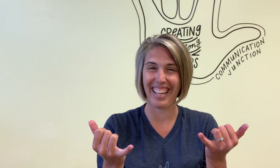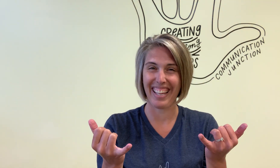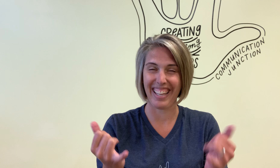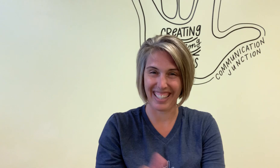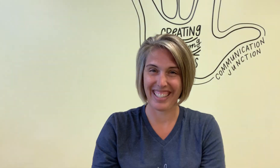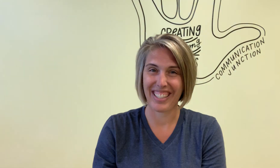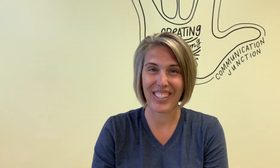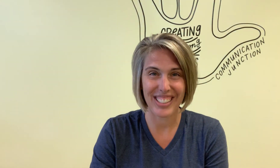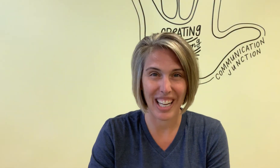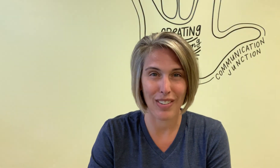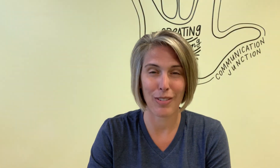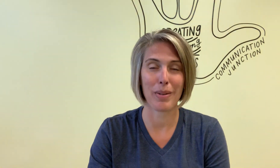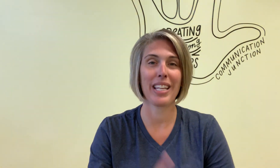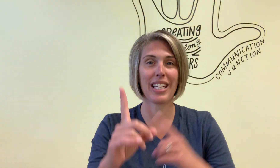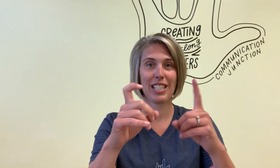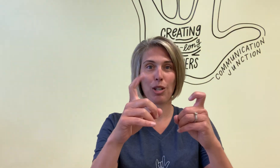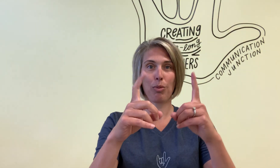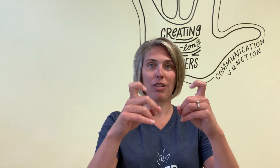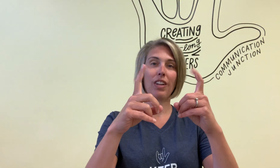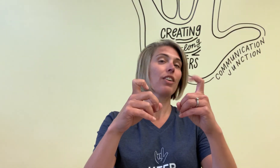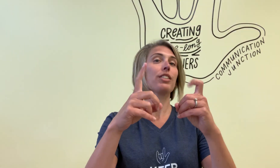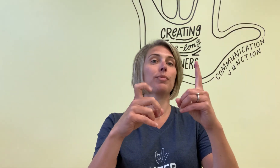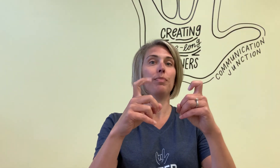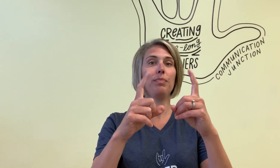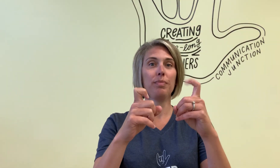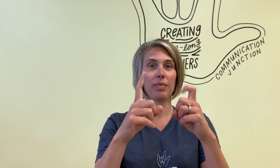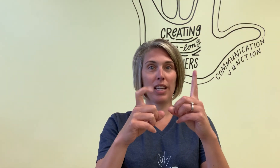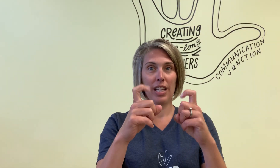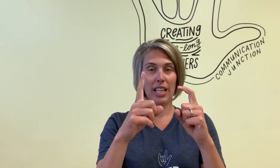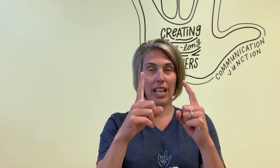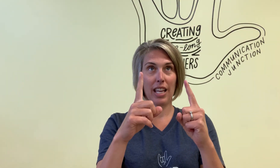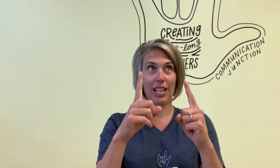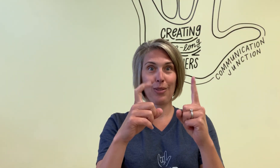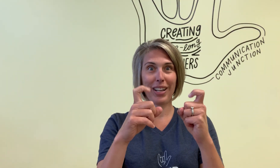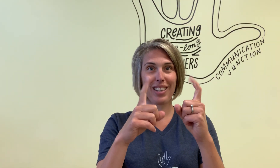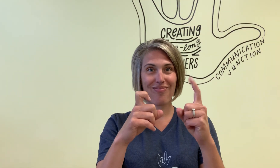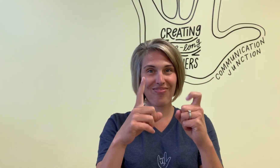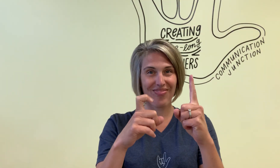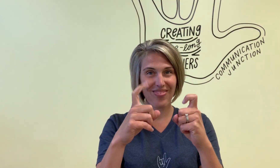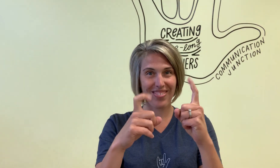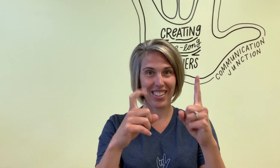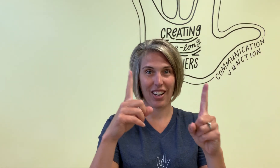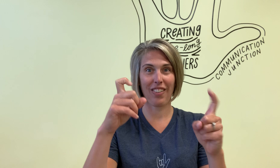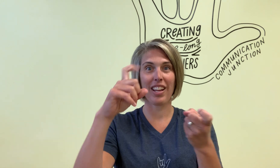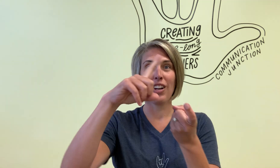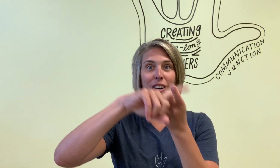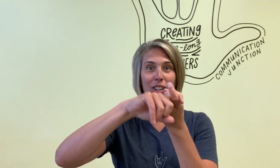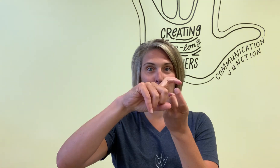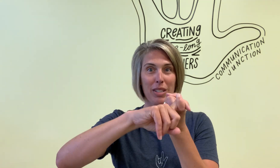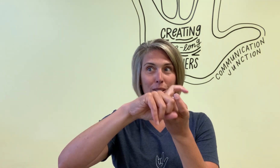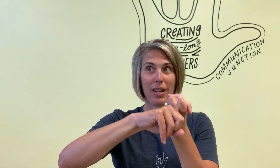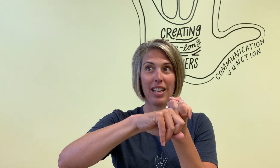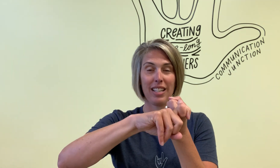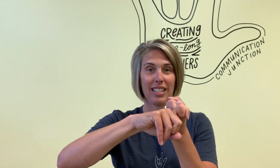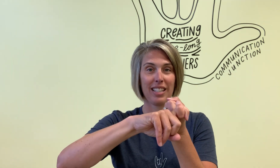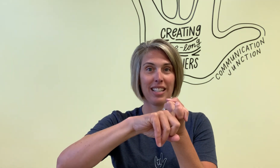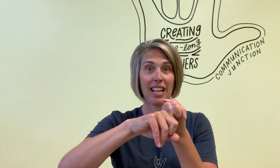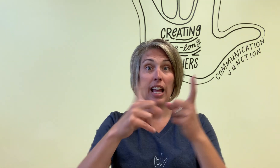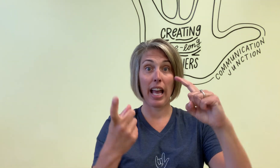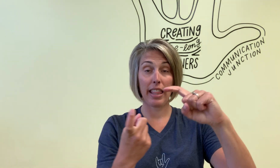today. Good job, everybody. Can I see your pointer fingers? Can you wiggle them? All right, hook them this way and then hook